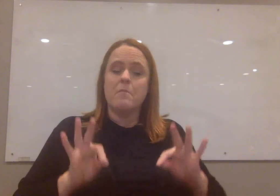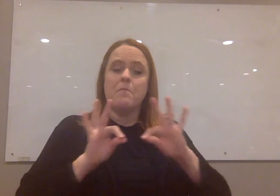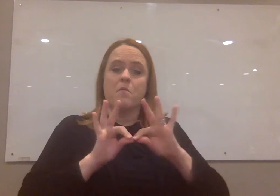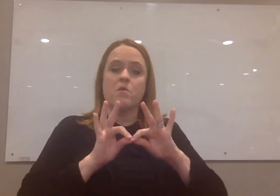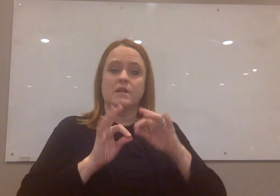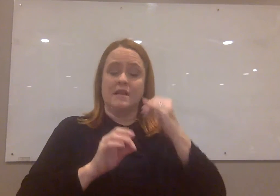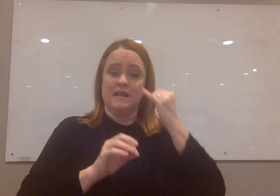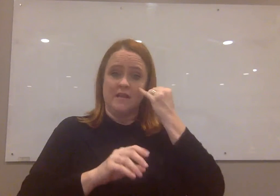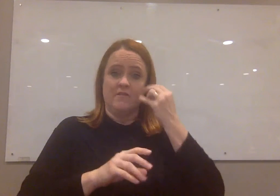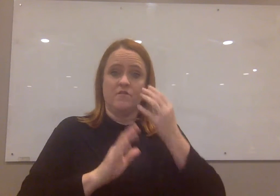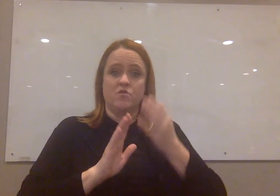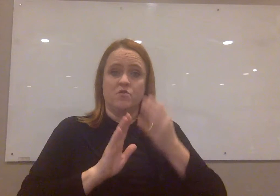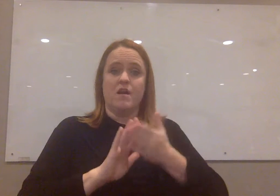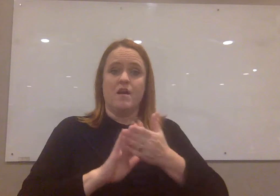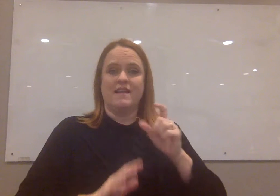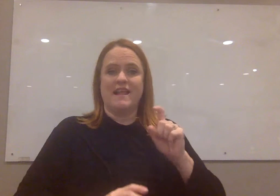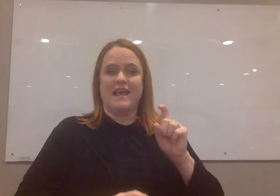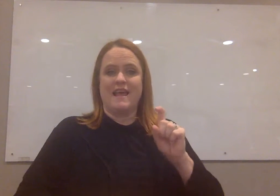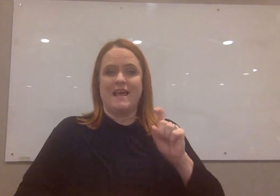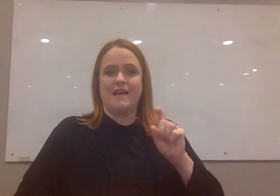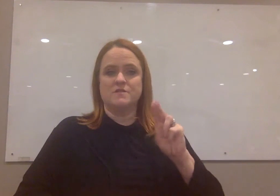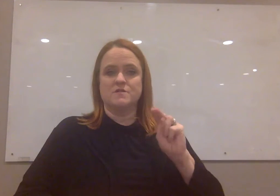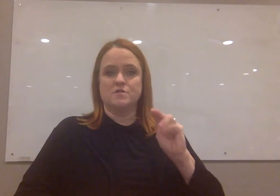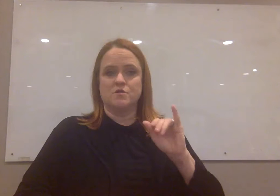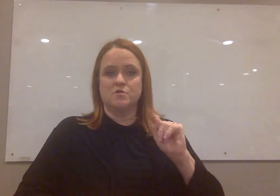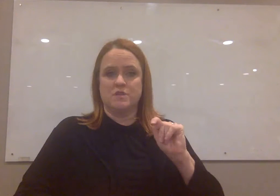controlling an outside resource, like a file handle or